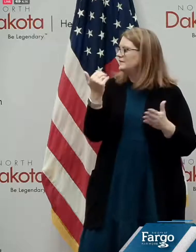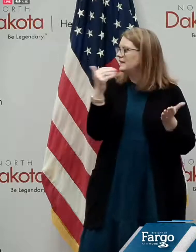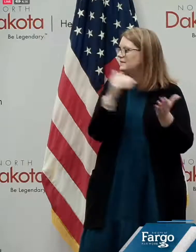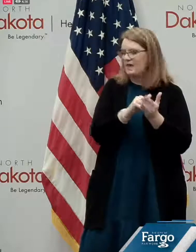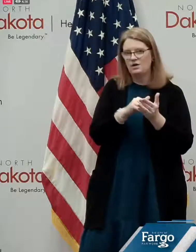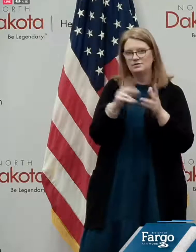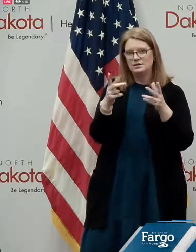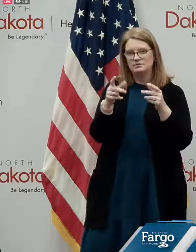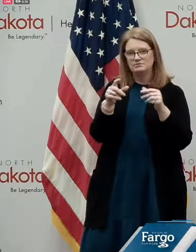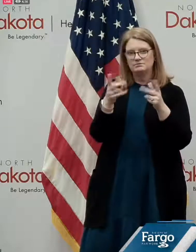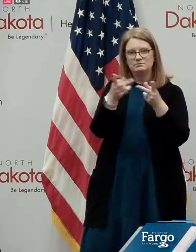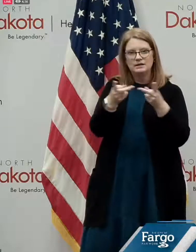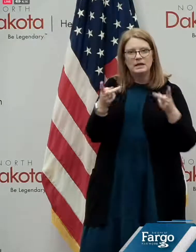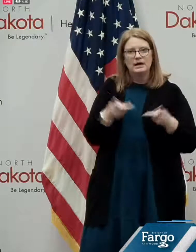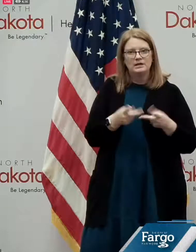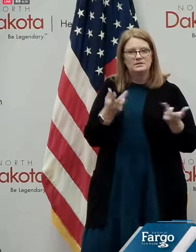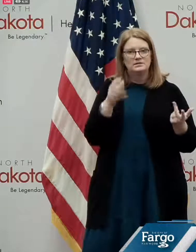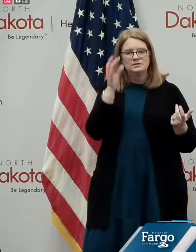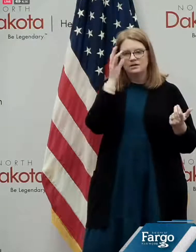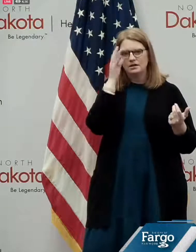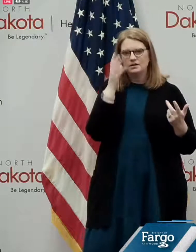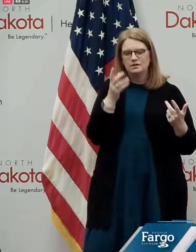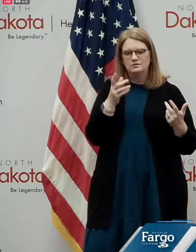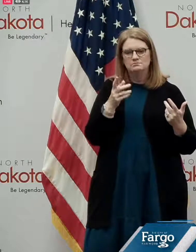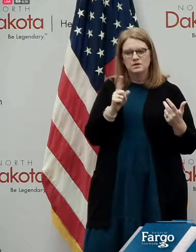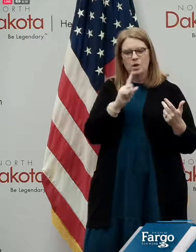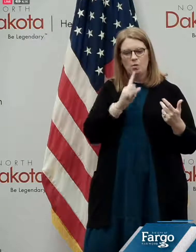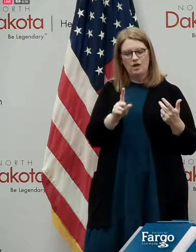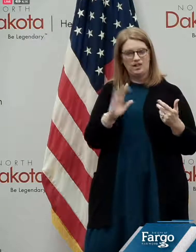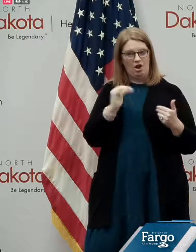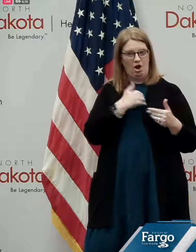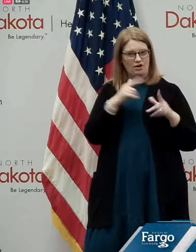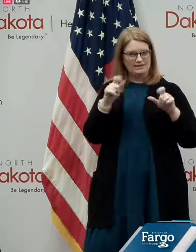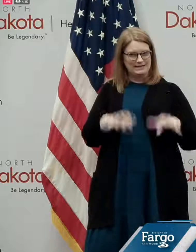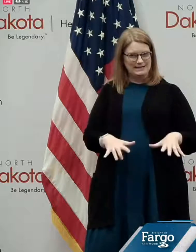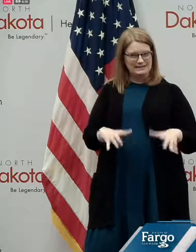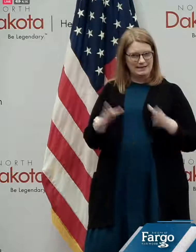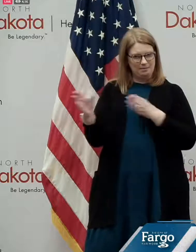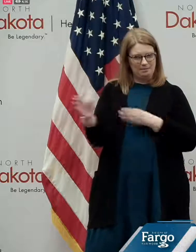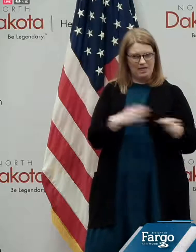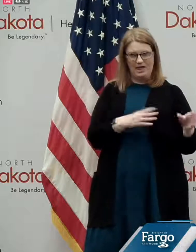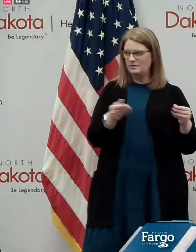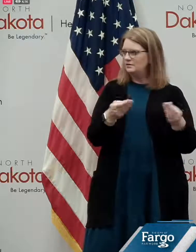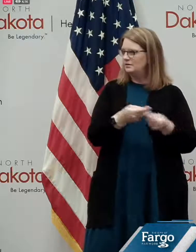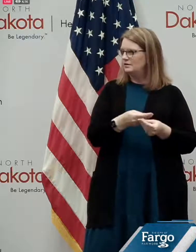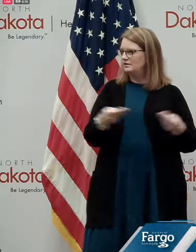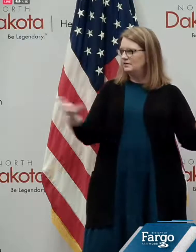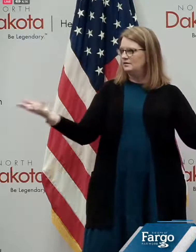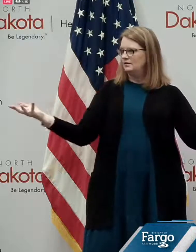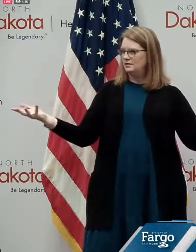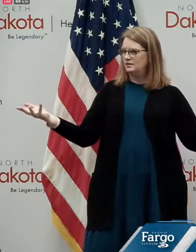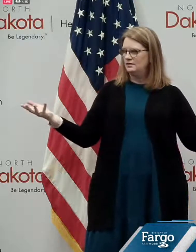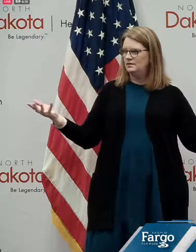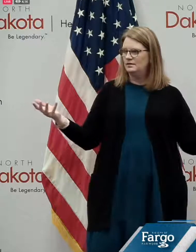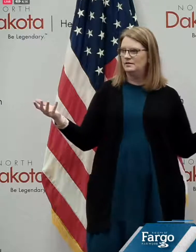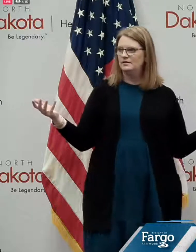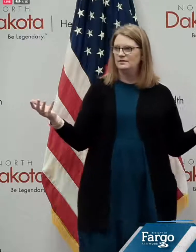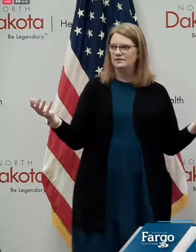And so, so we're going to, again, broaden our testing strategy and broaden the